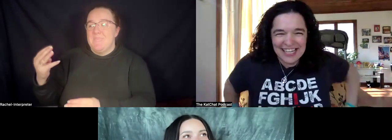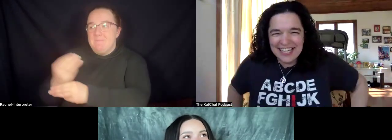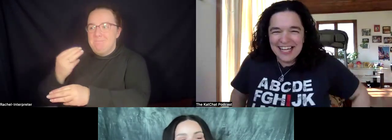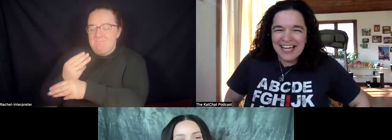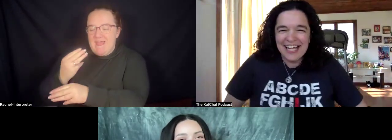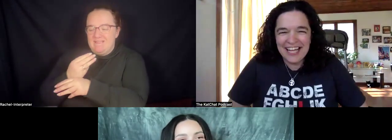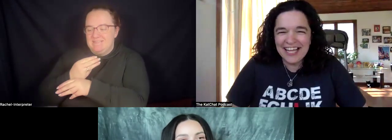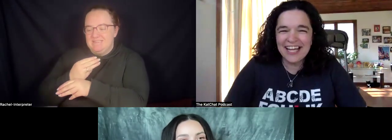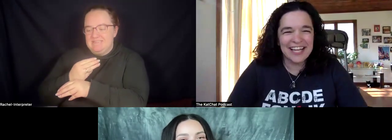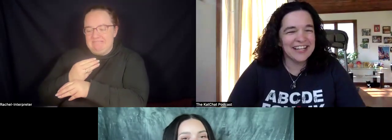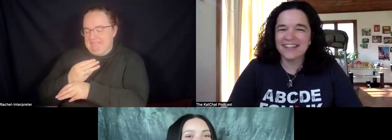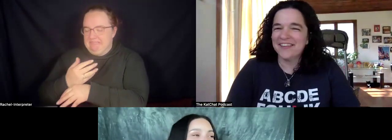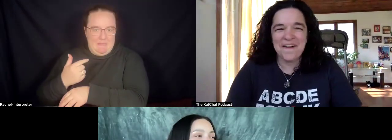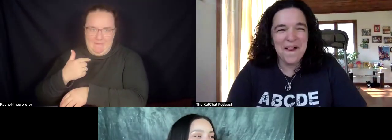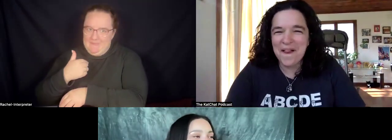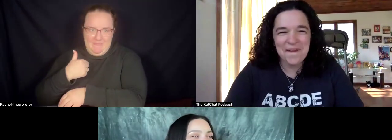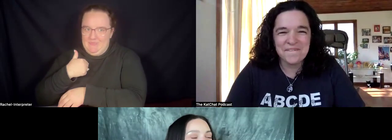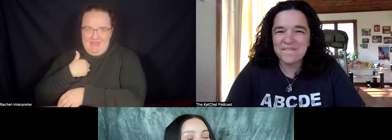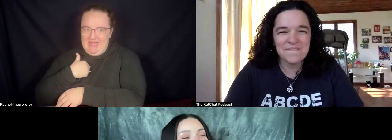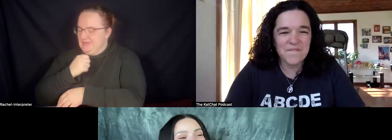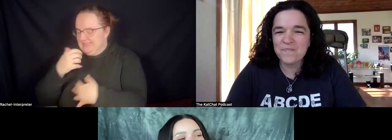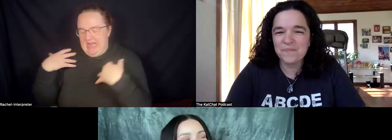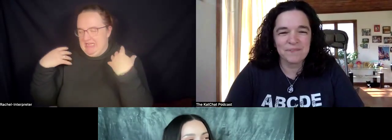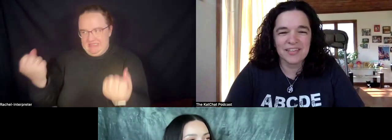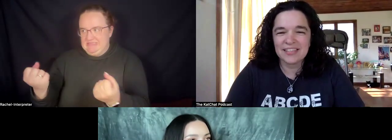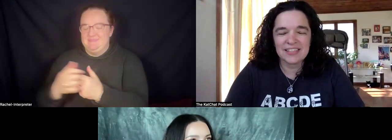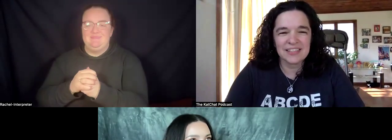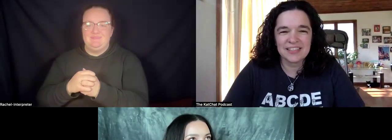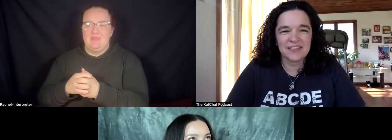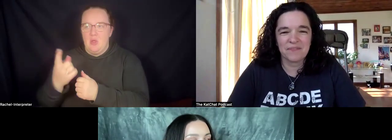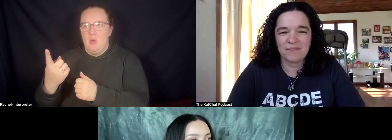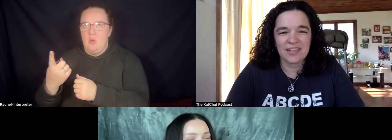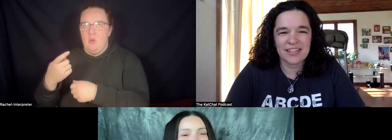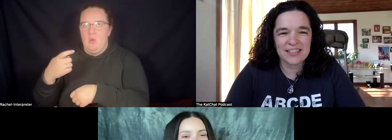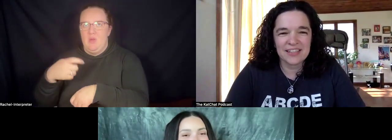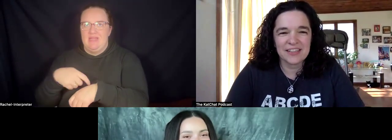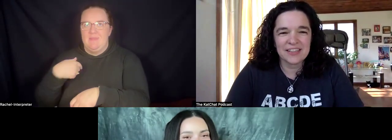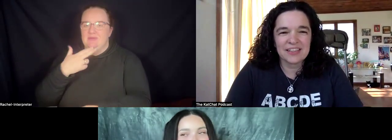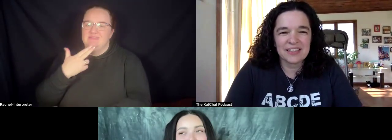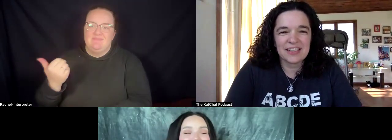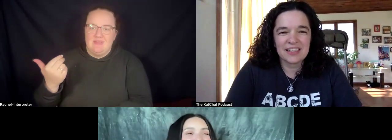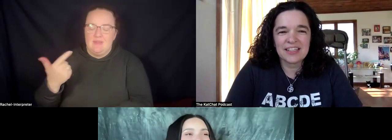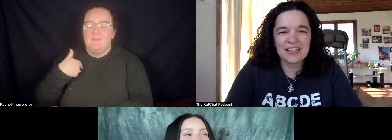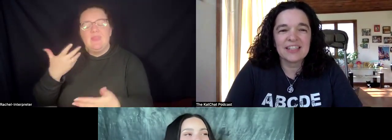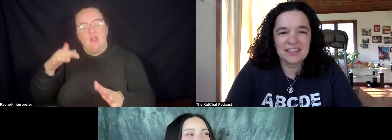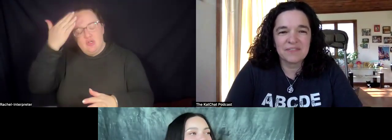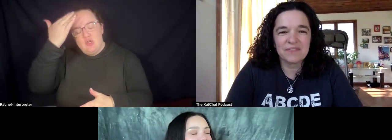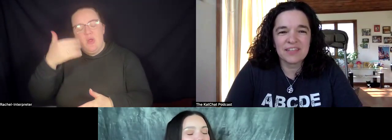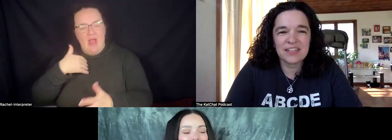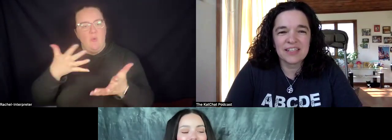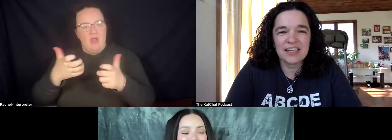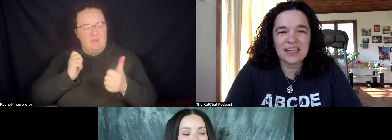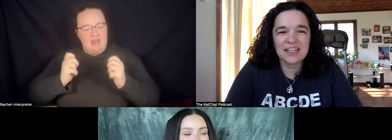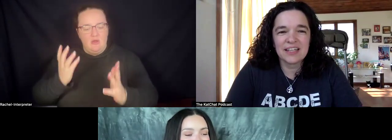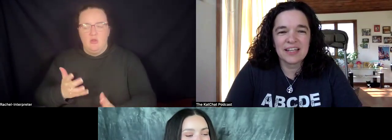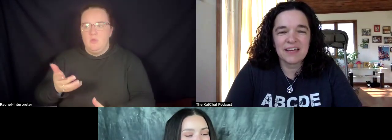was never a strong point for me, and there was one instance when I was about 13, and I know I wanted to be an actor, but when I was 13, I was like, I